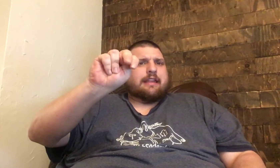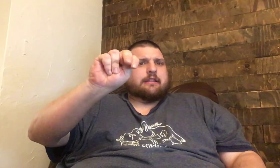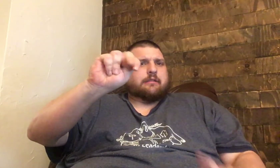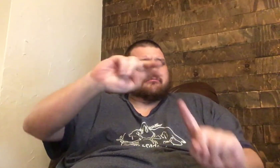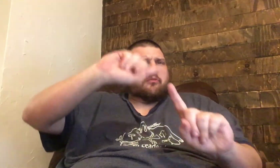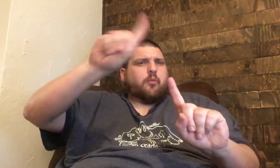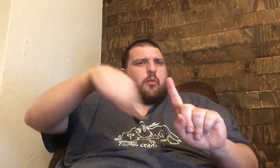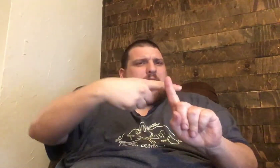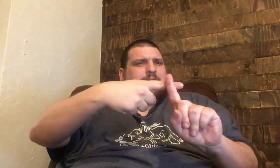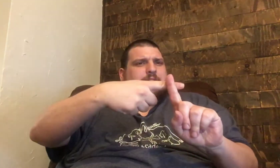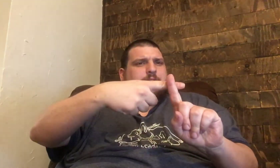W-H-E-N. When.